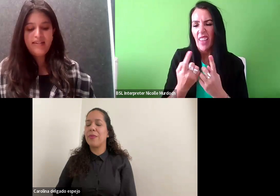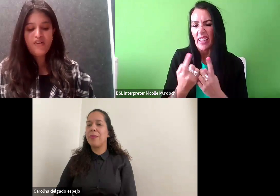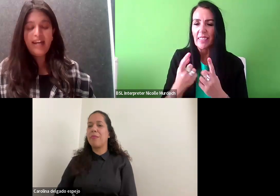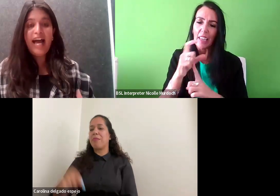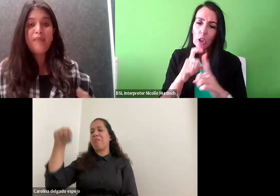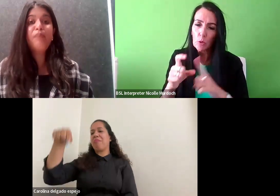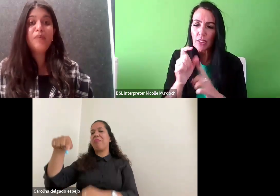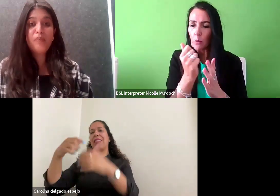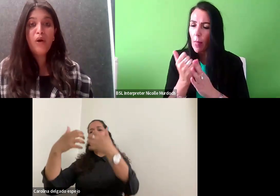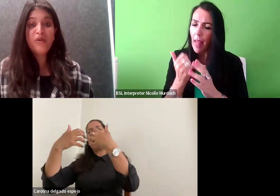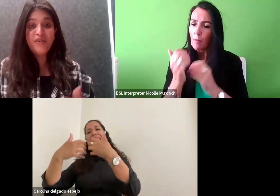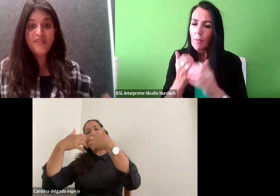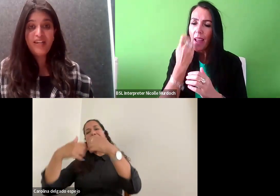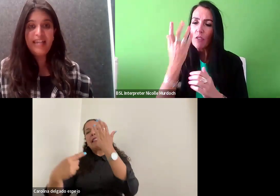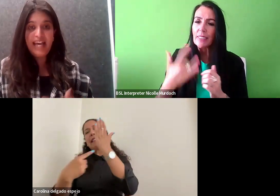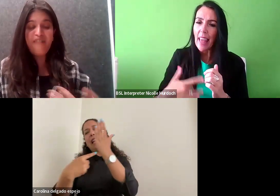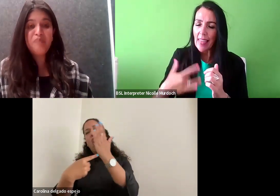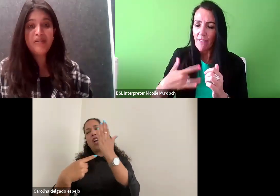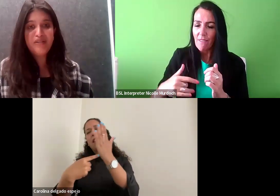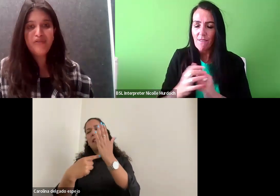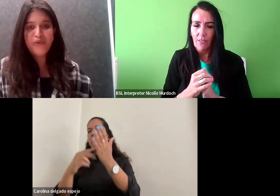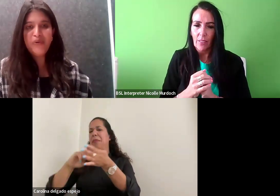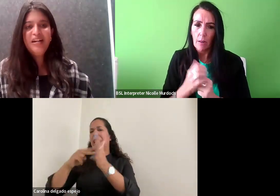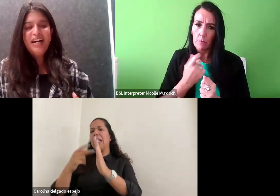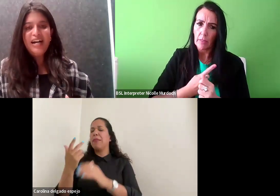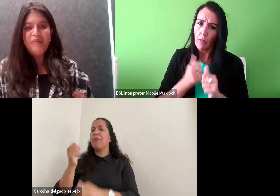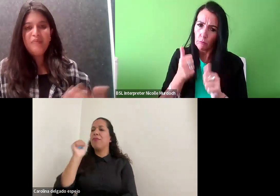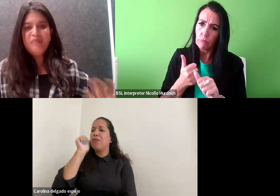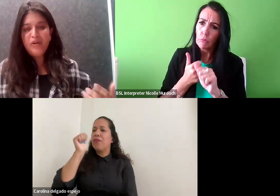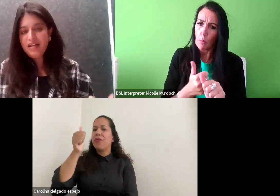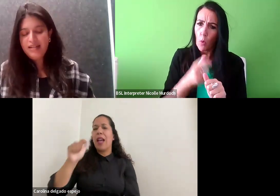communities, etc. And I'm a big proponent of civic tech, having built a few,